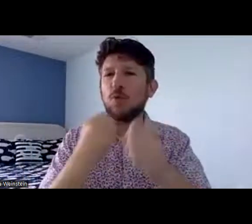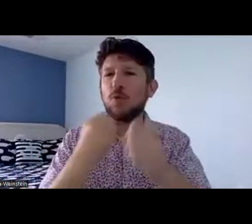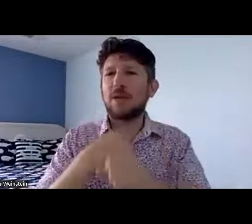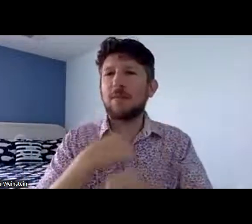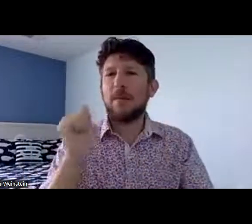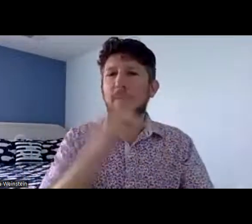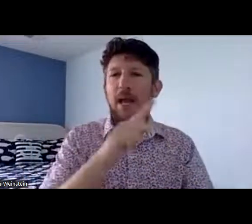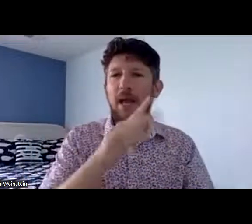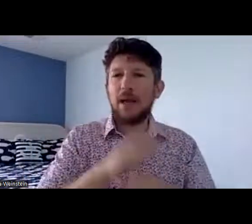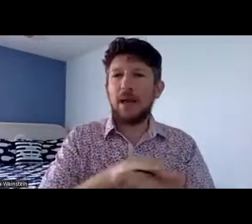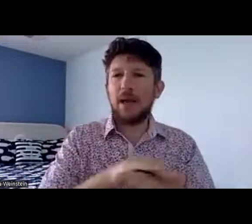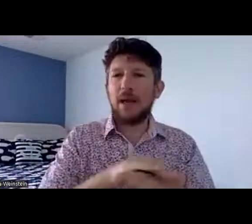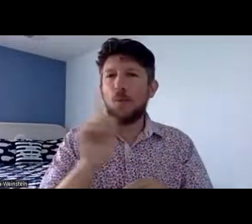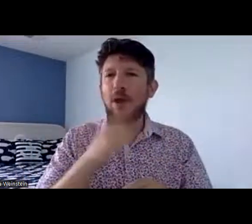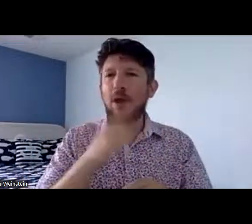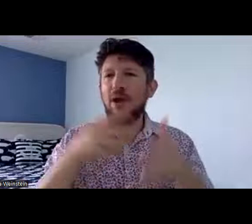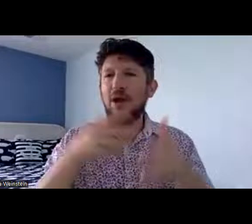for audience participation.